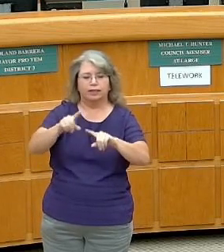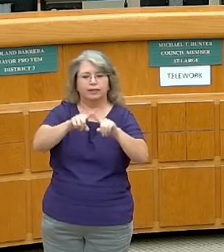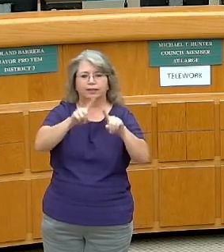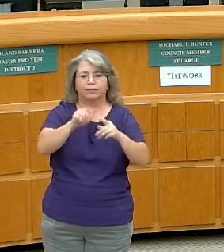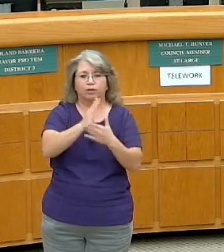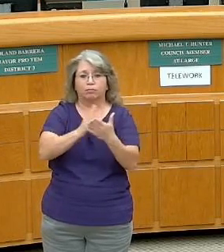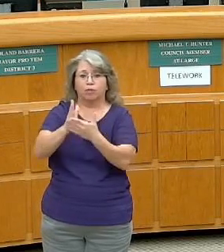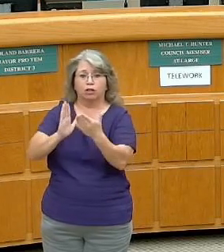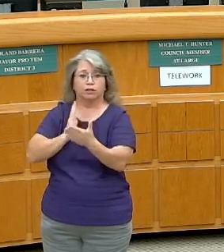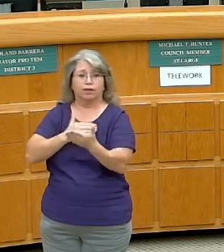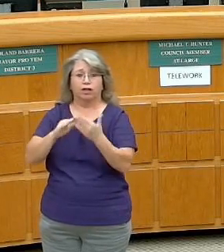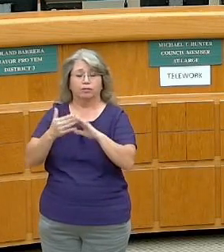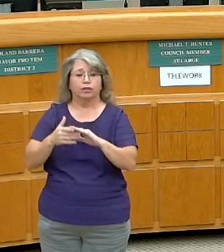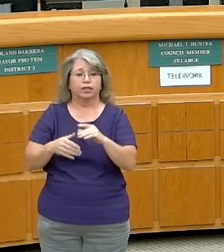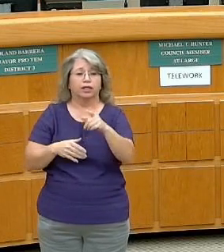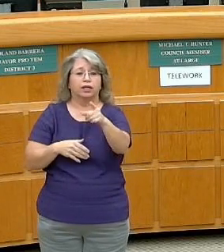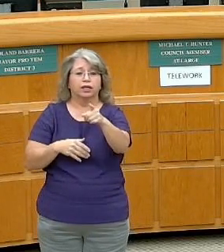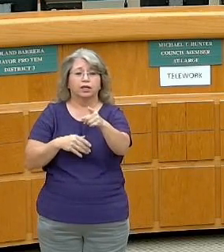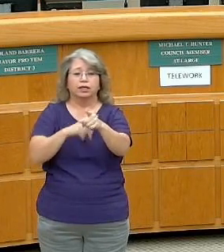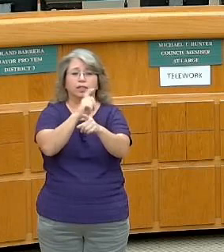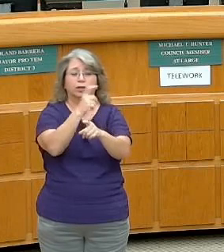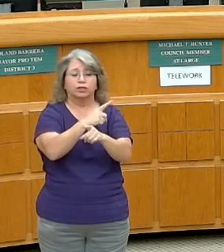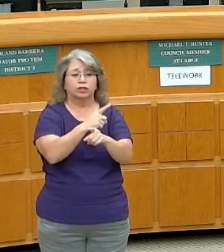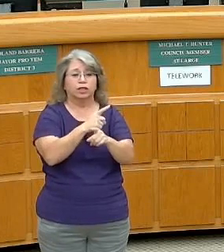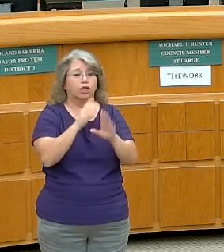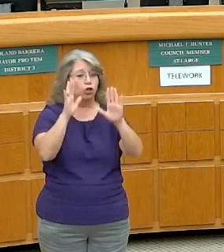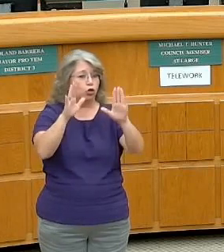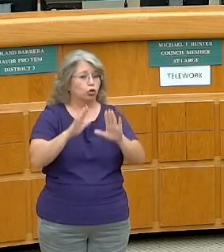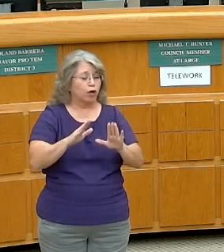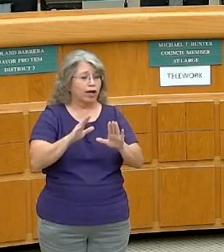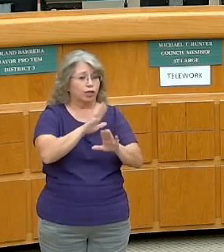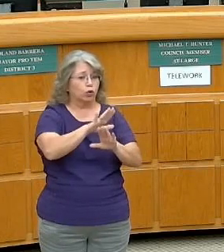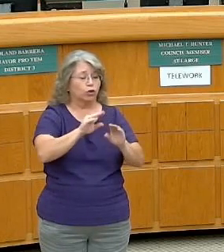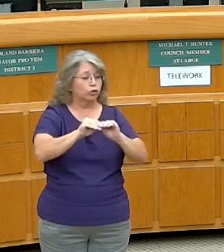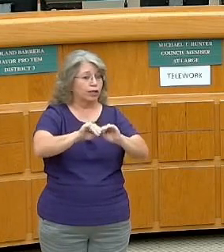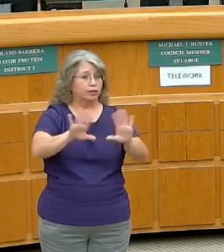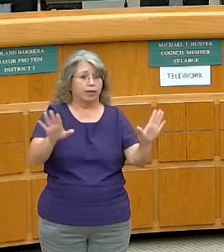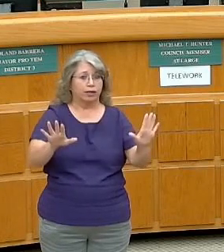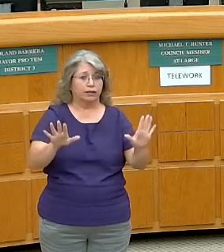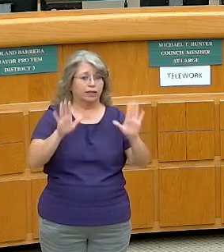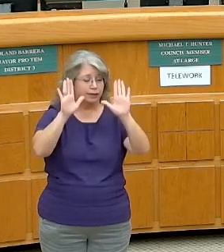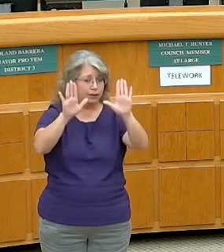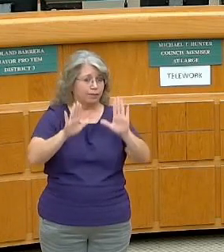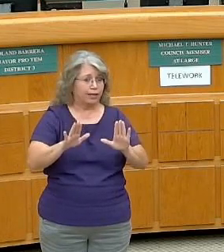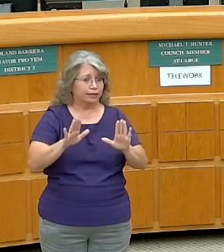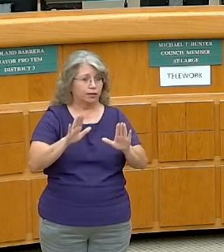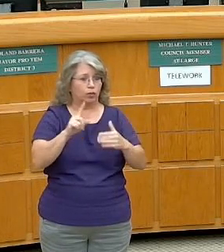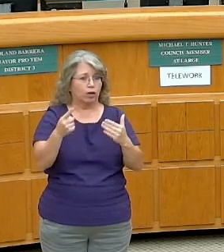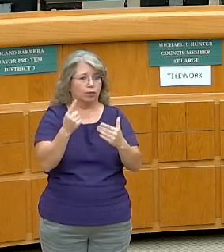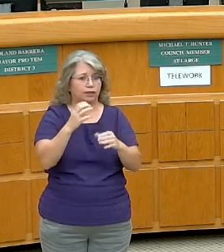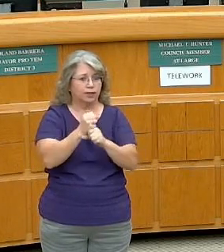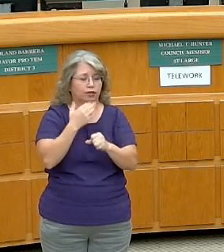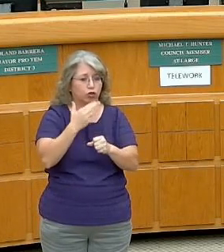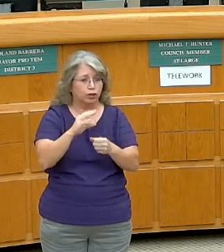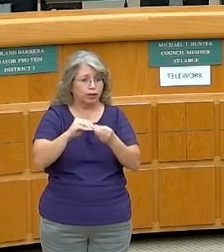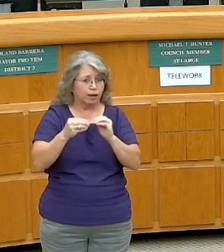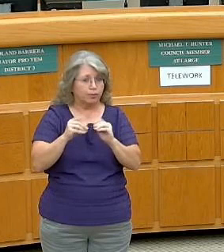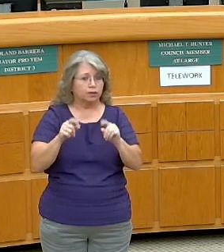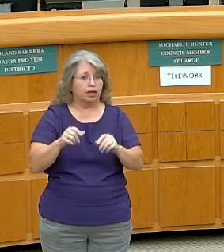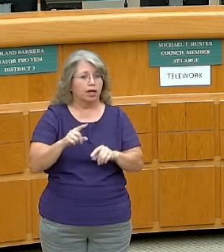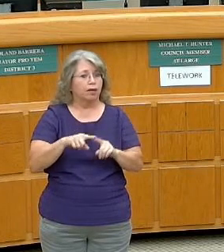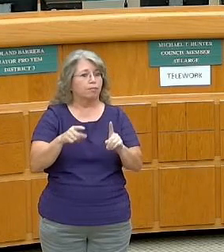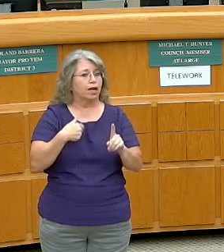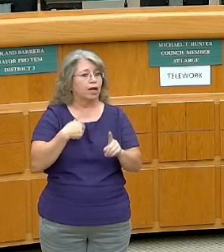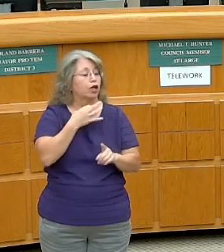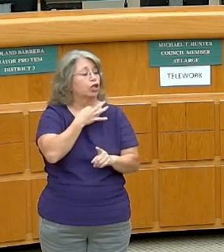You guys are being great. Transparency is amazing. We're getting a lot of numbers, and we really appreciate it. The one numbers I'm curious about are the total number of ventilators